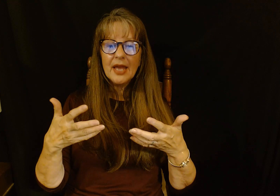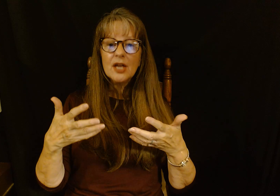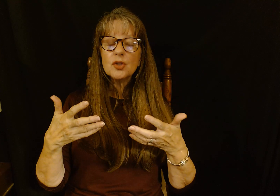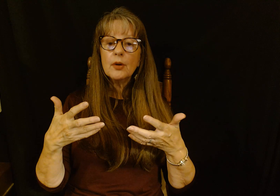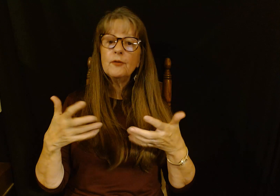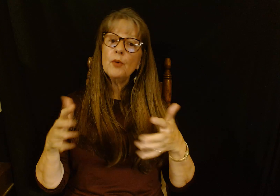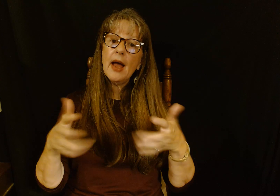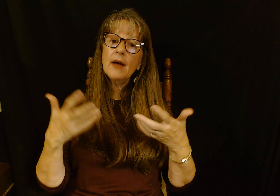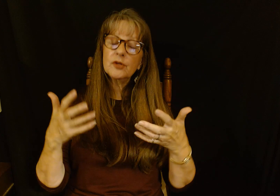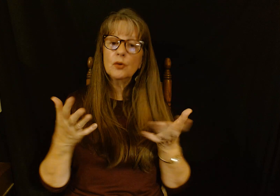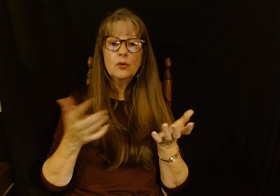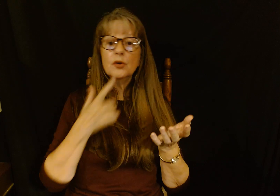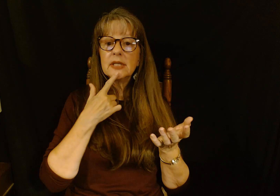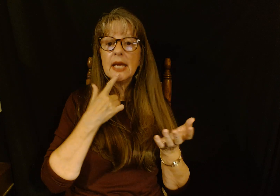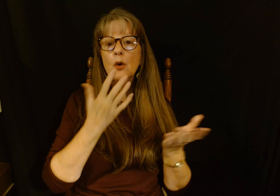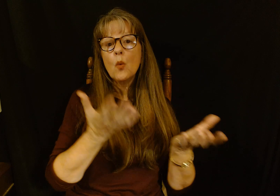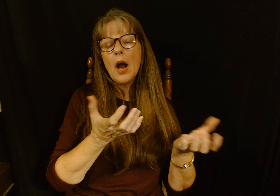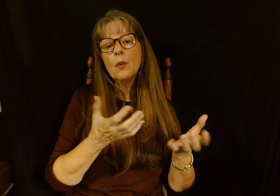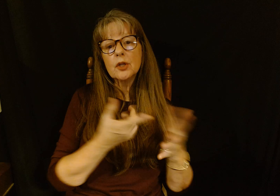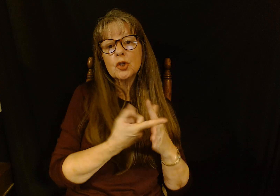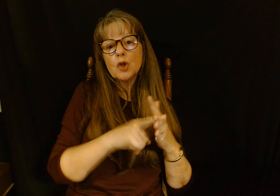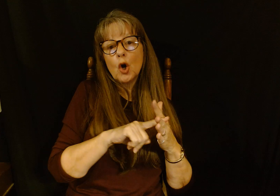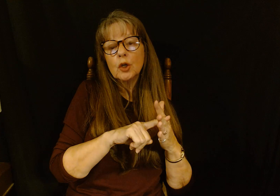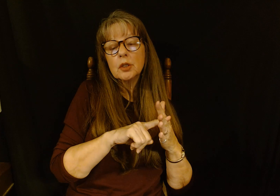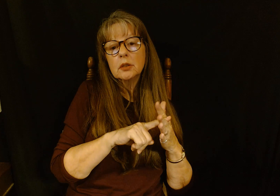So you could say, oh, I want to start